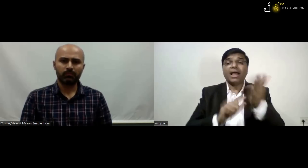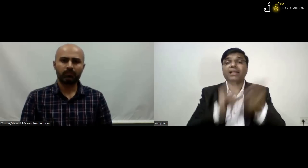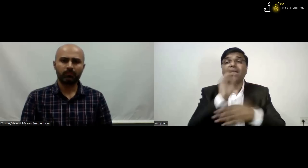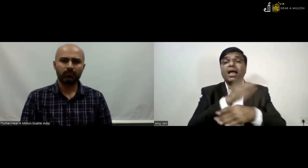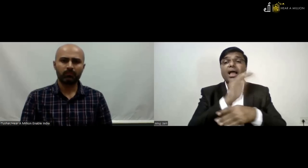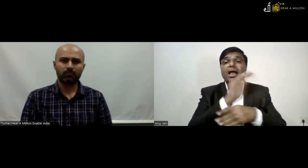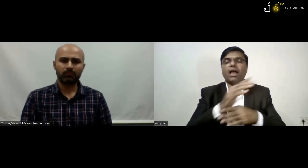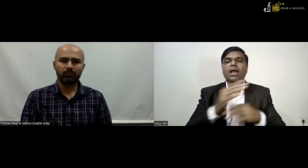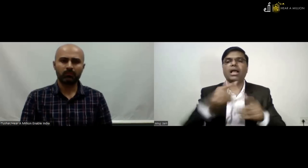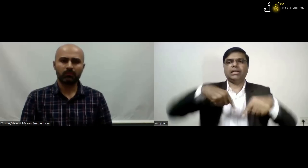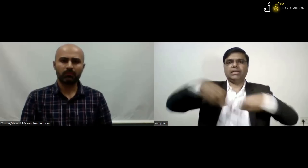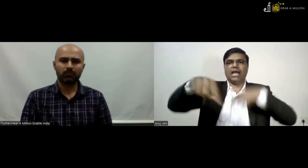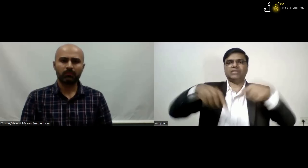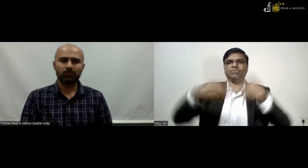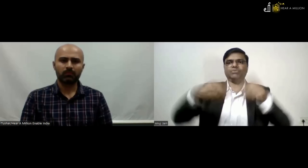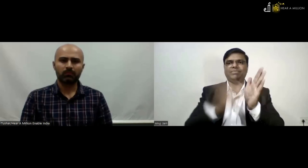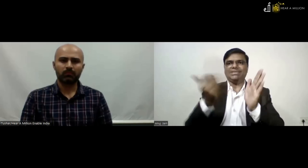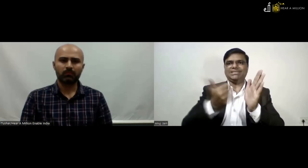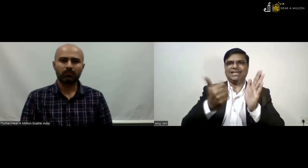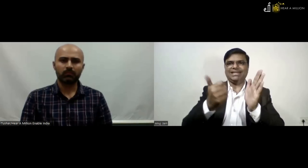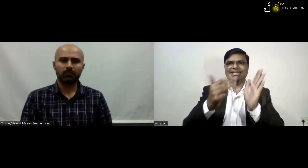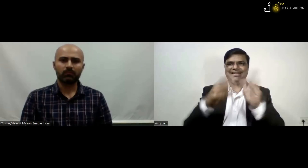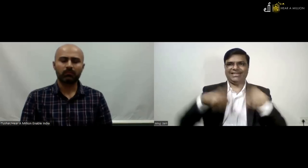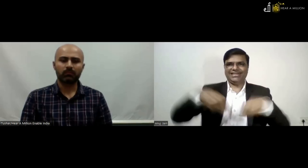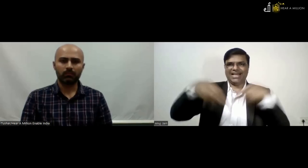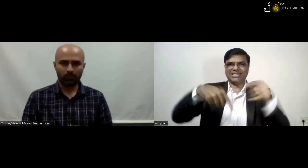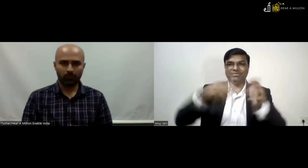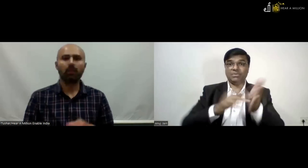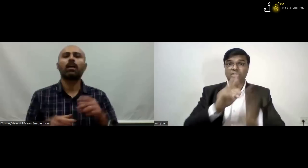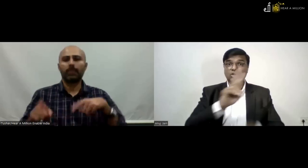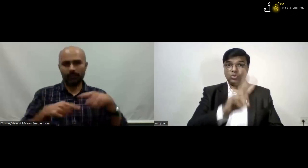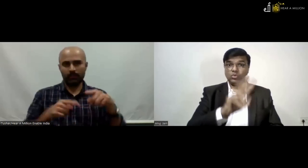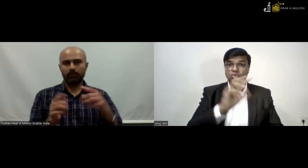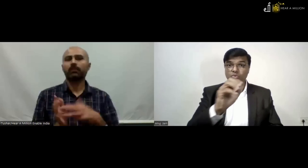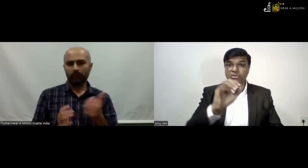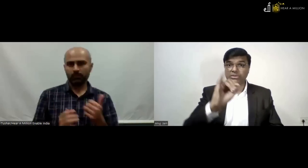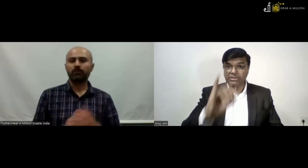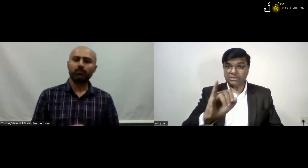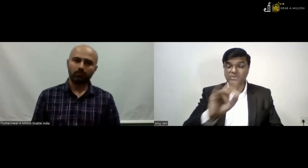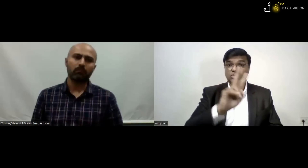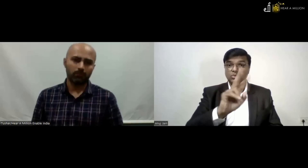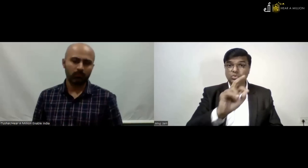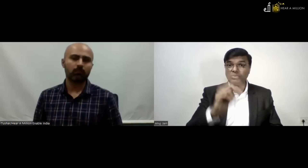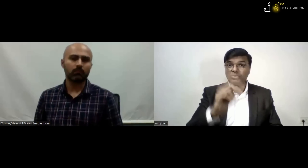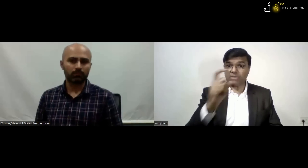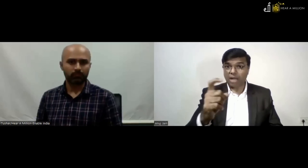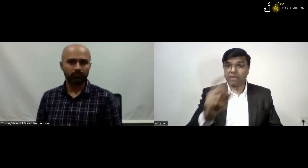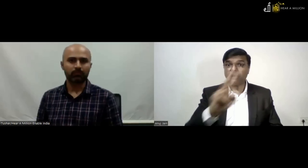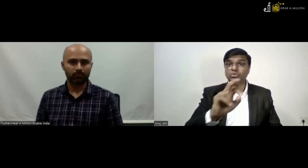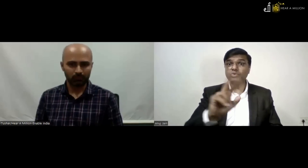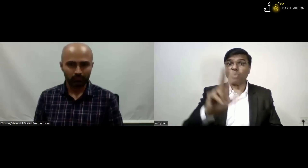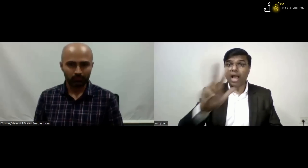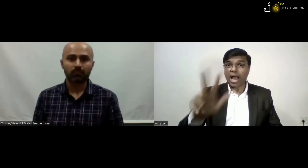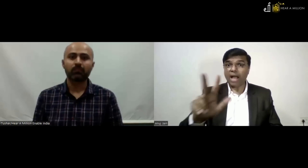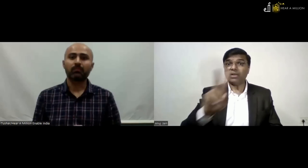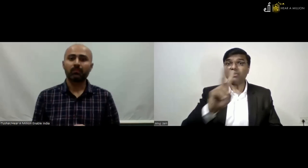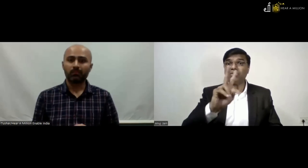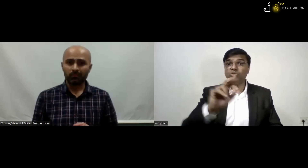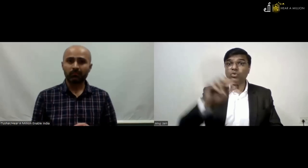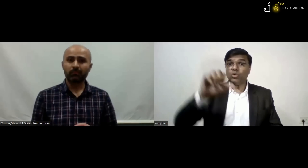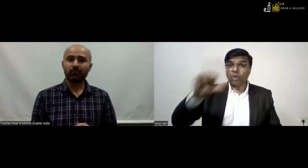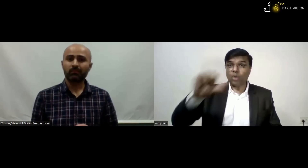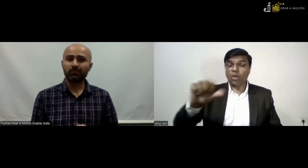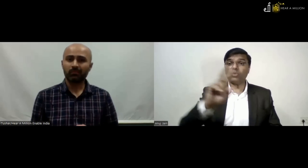we had a lot of advocacy efforts, protests. Then the transport minister in 2006, 2007,